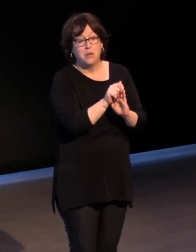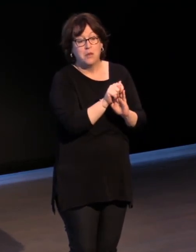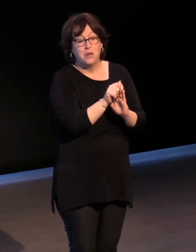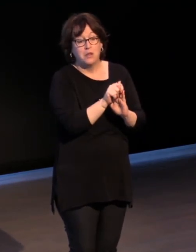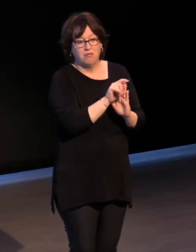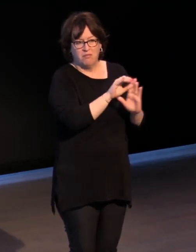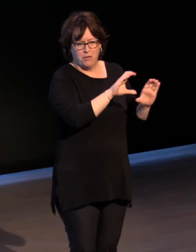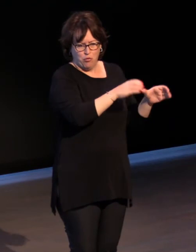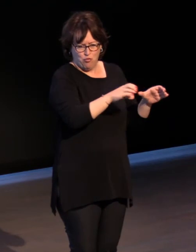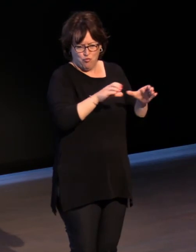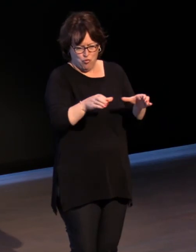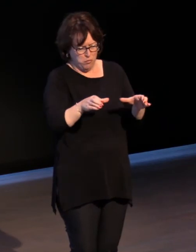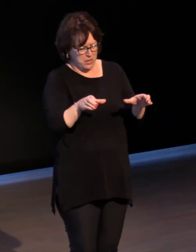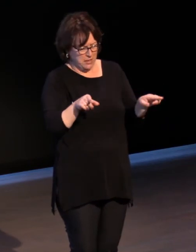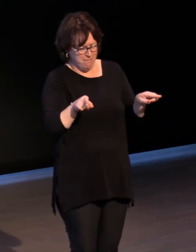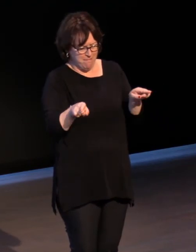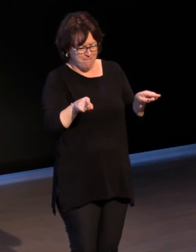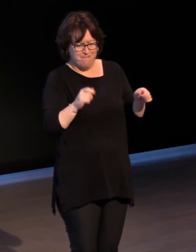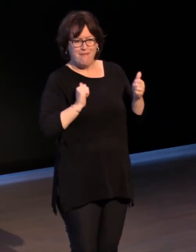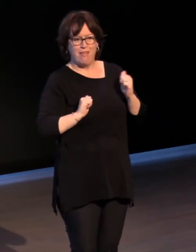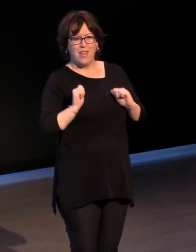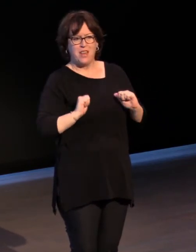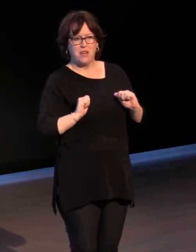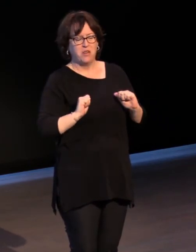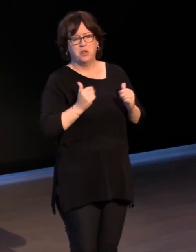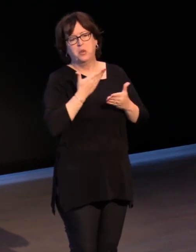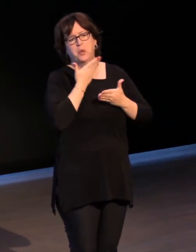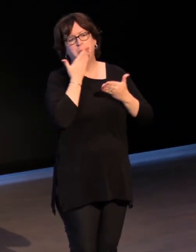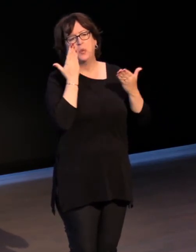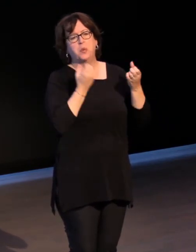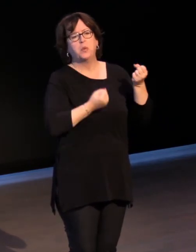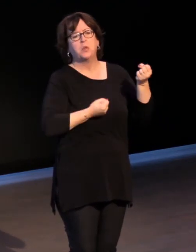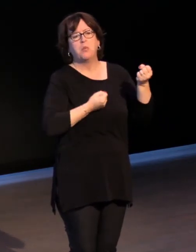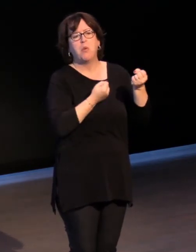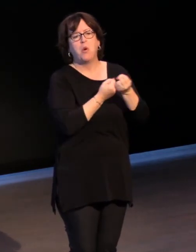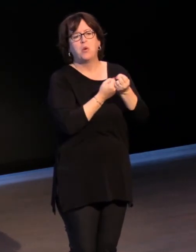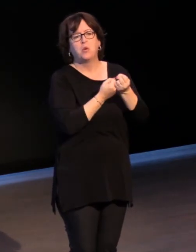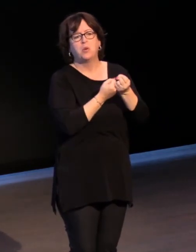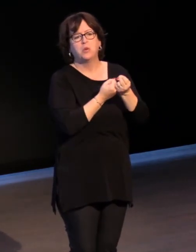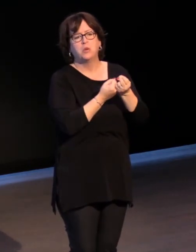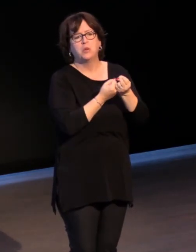those groups were not supported by any family.